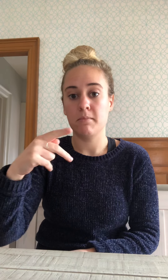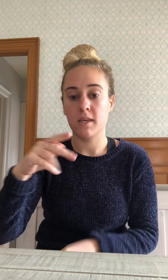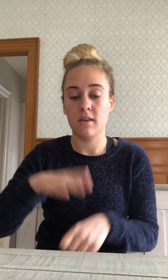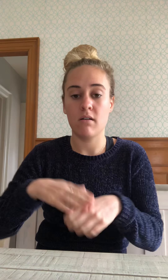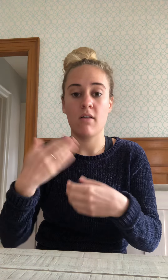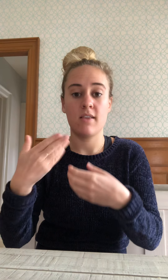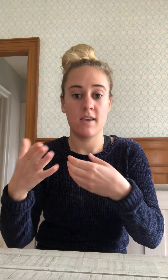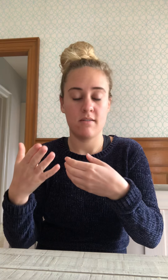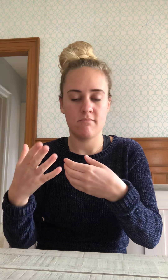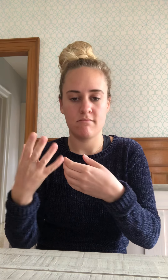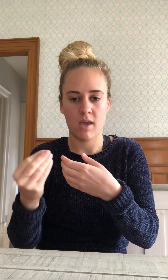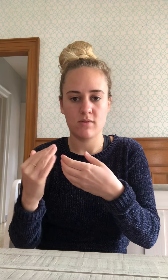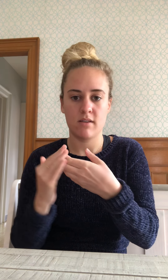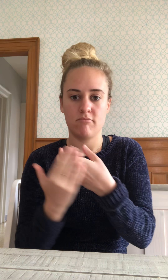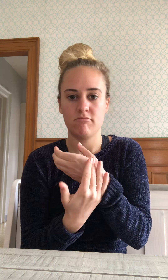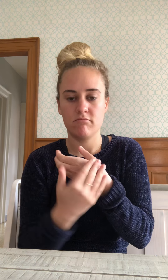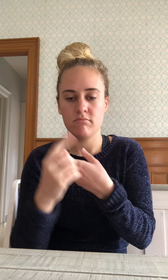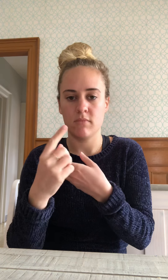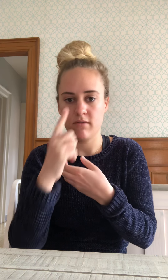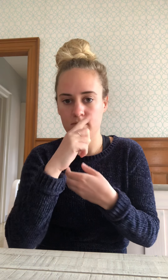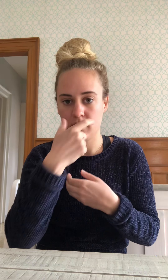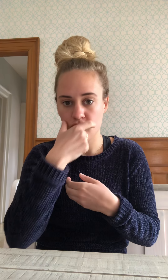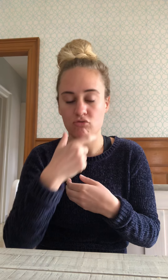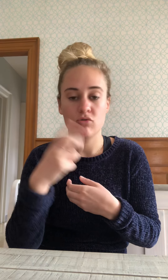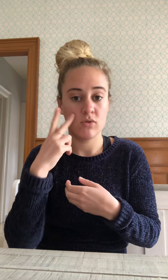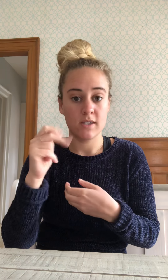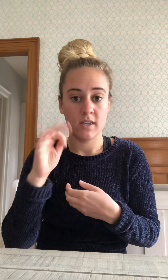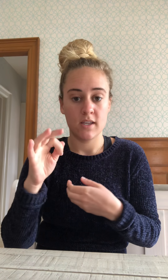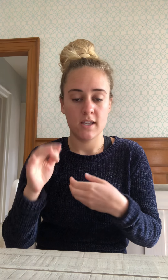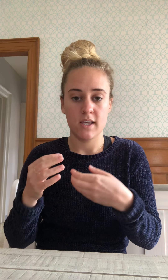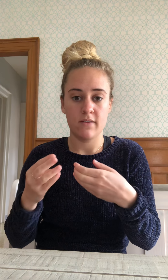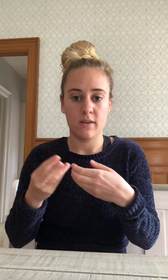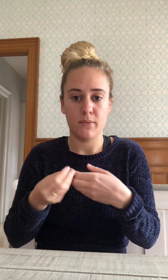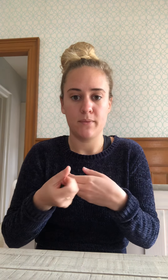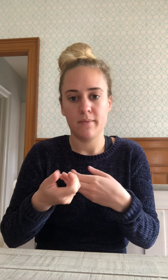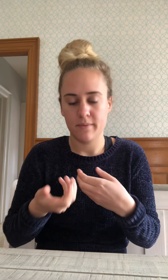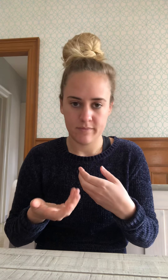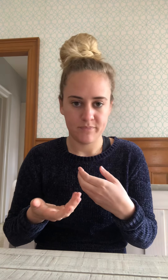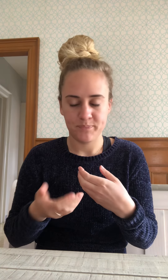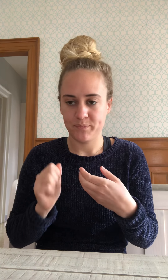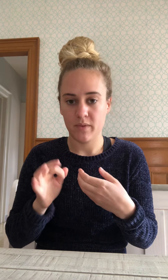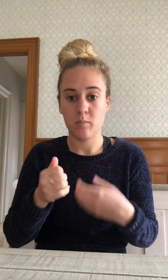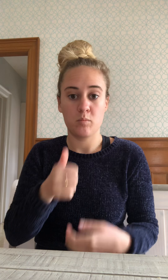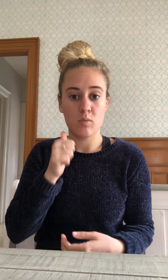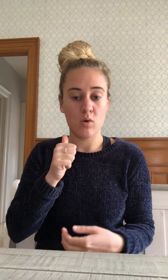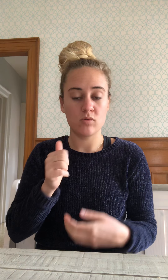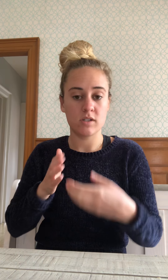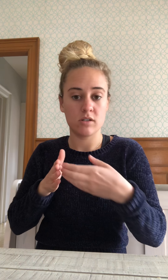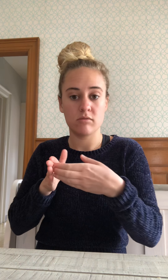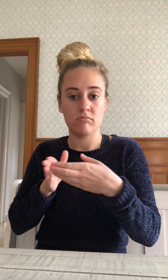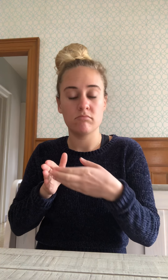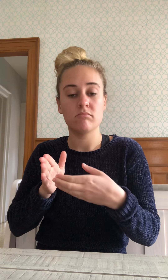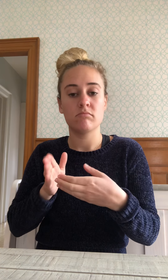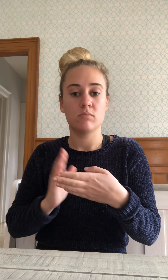if the coronoid process rubs off the PIP. If the posterior border is too short or long, that's going to